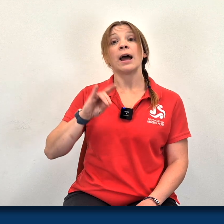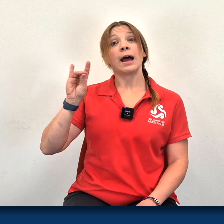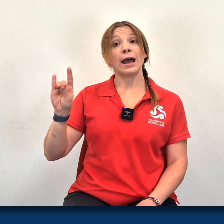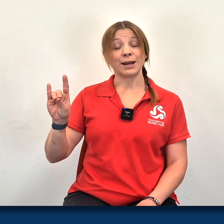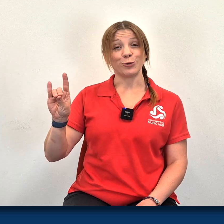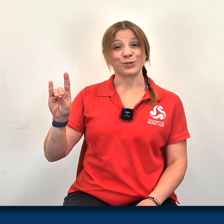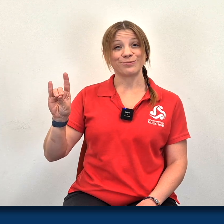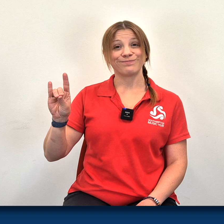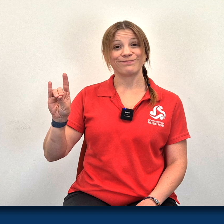animals.